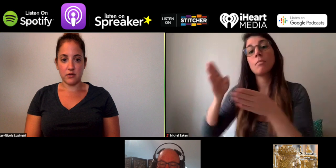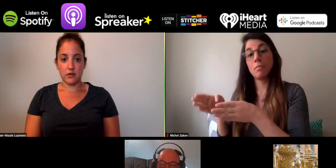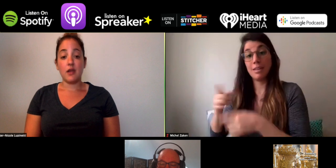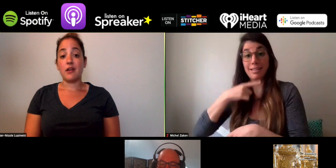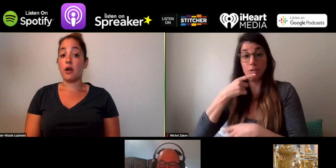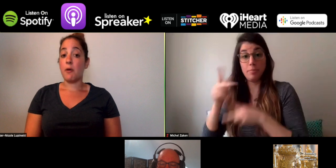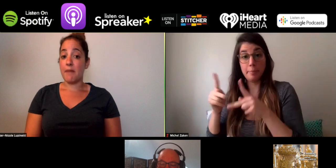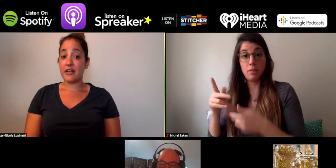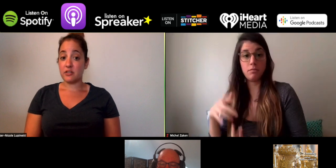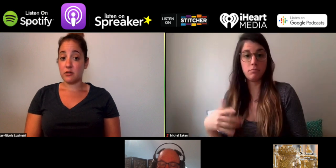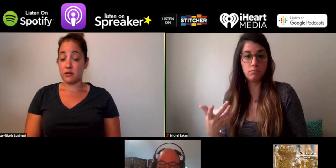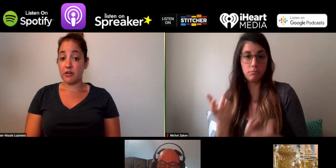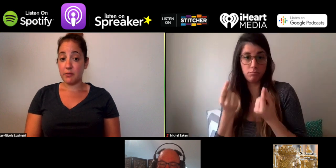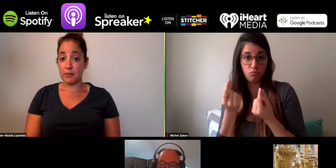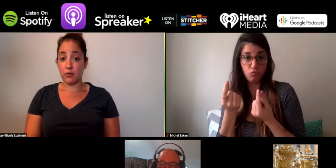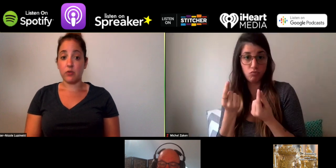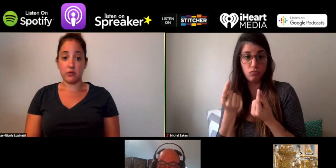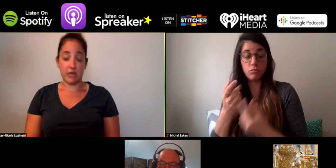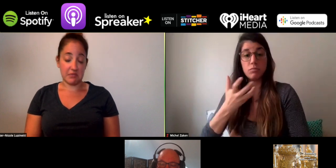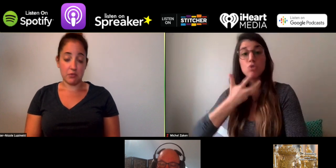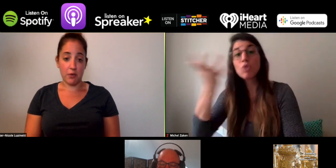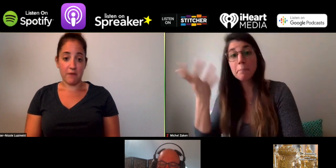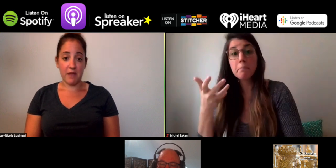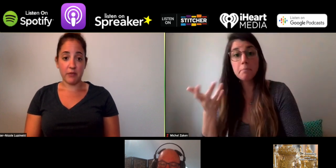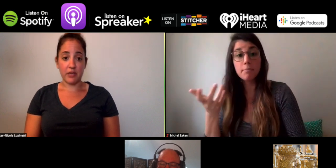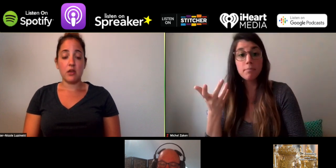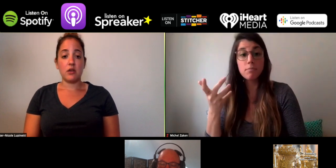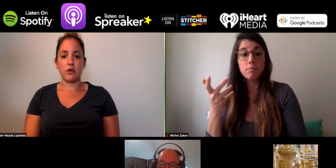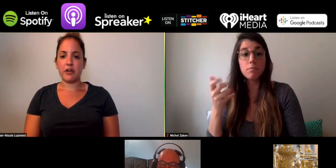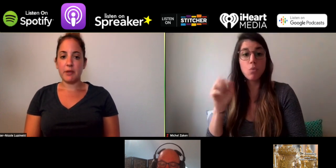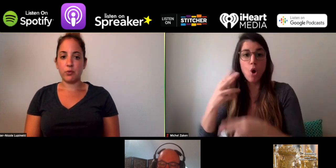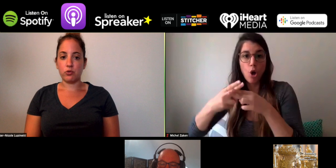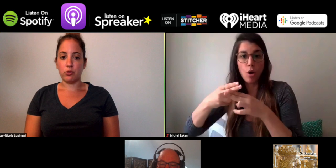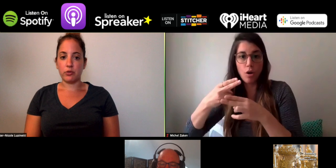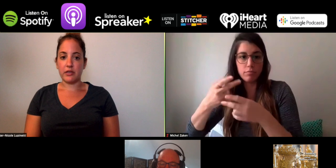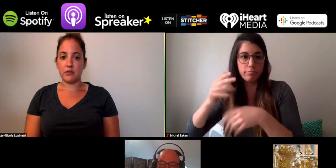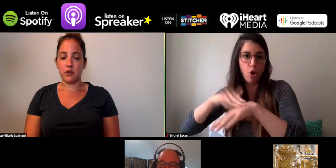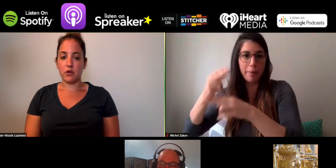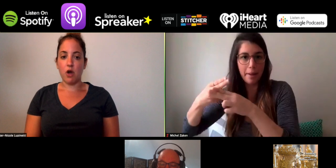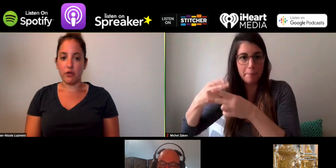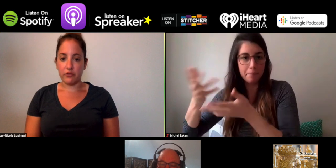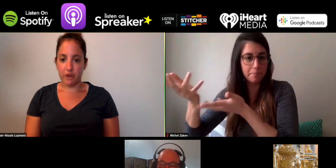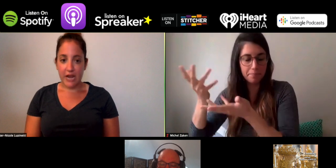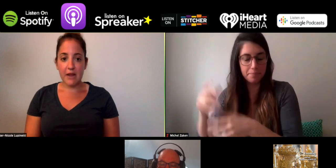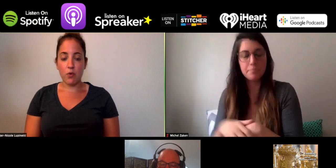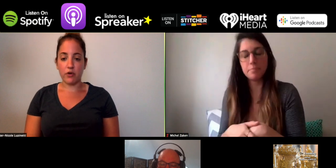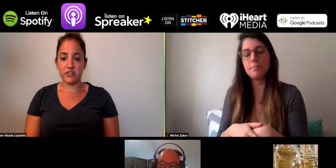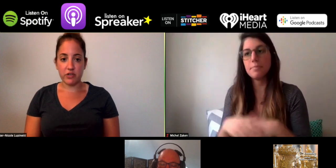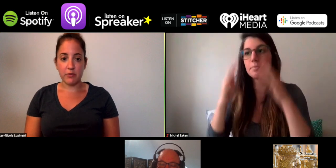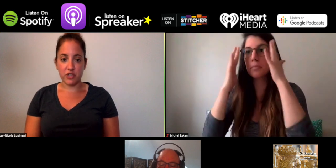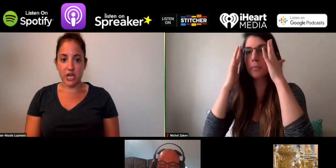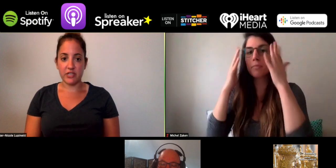attention. Now going back to hearing people, like, or my family, you know, hearing people will normally, you know, call their name